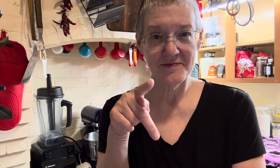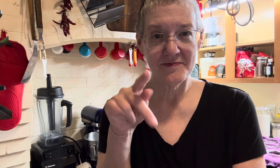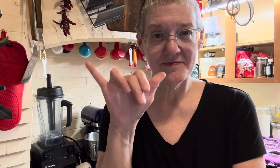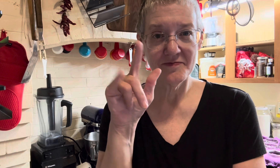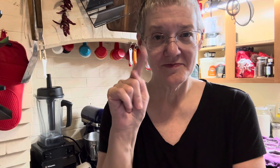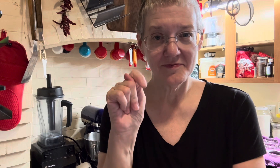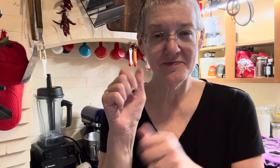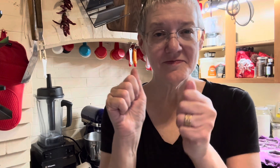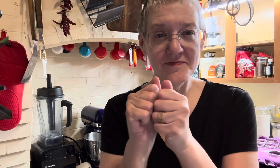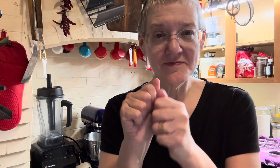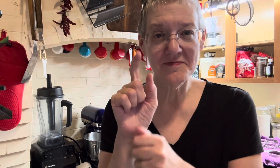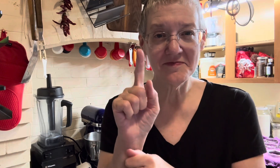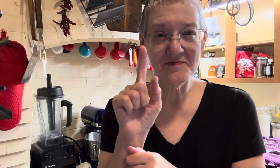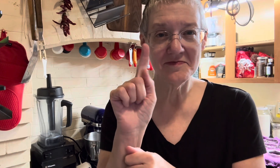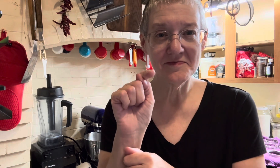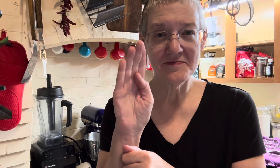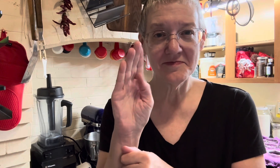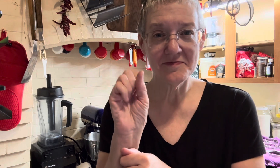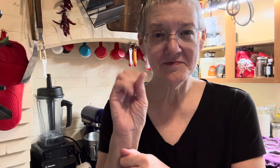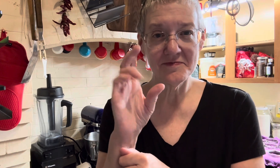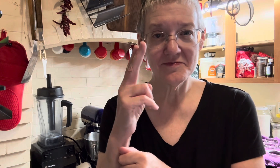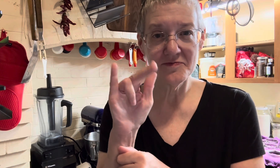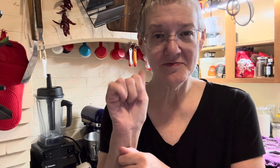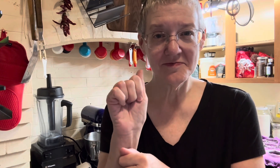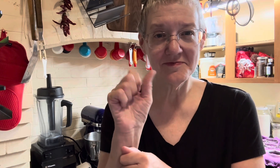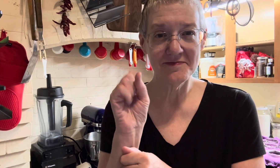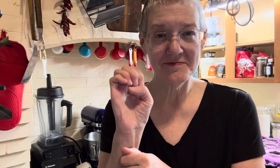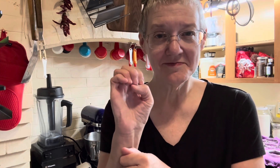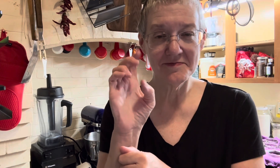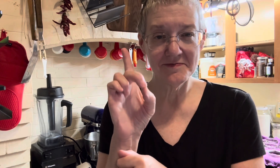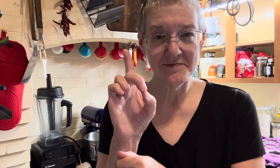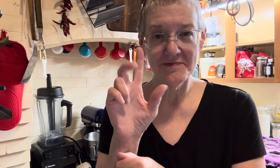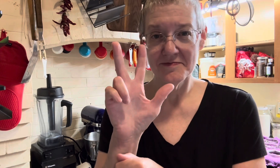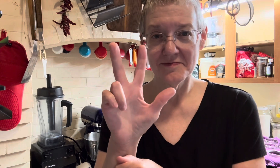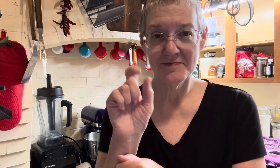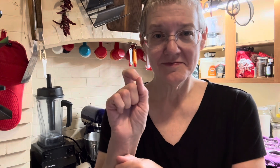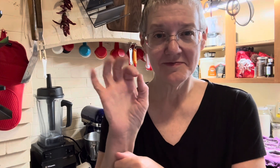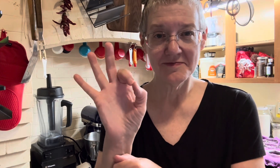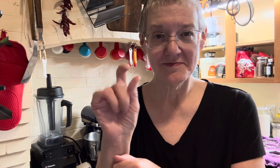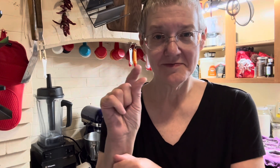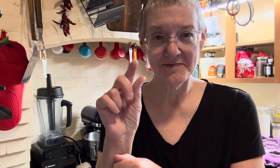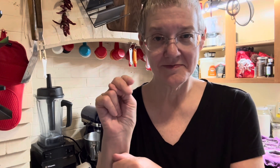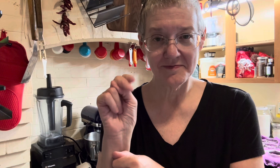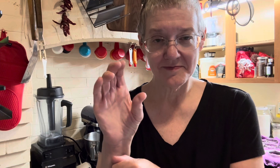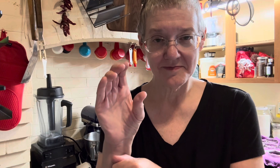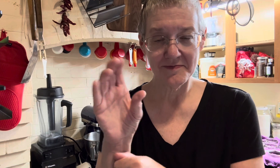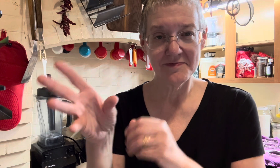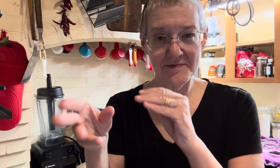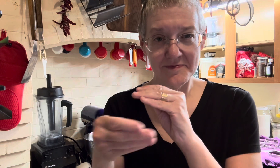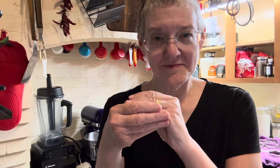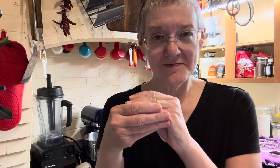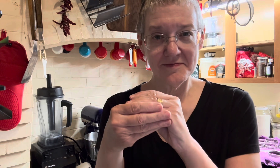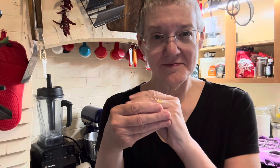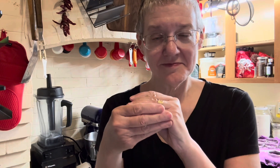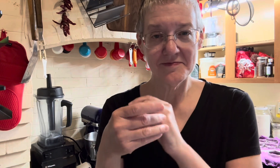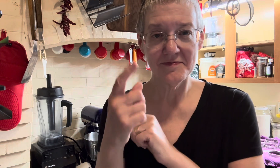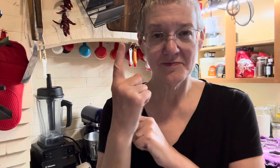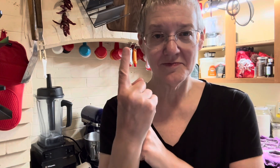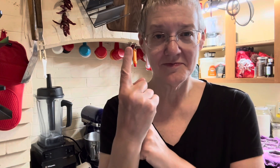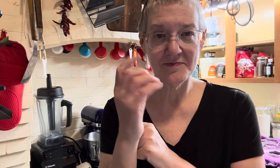of ghee. Afternoon snack is half a cup of keto coconut milk yogurt with a tablespoon